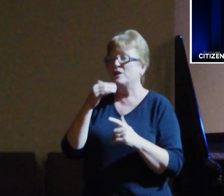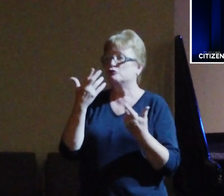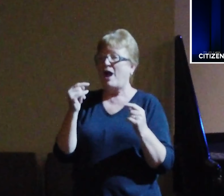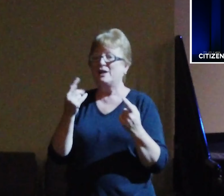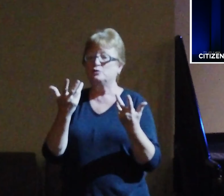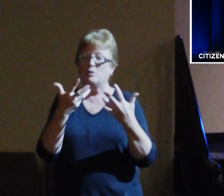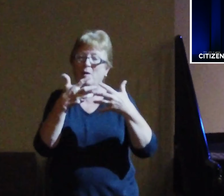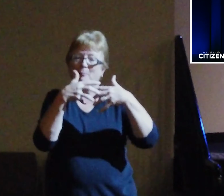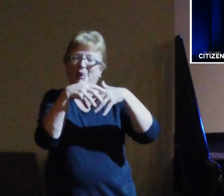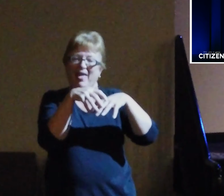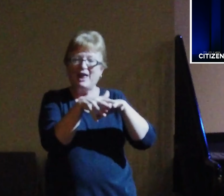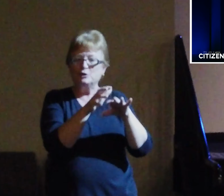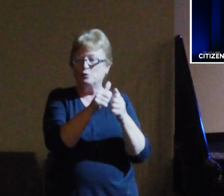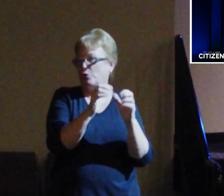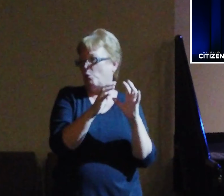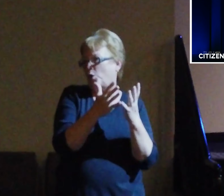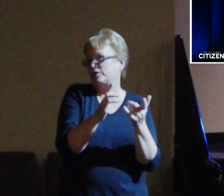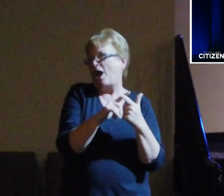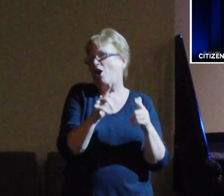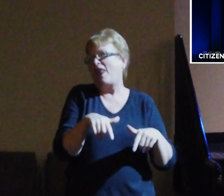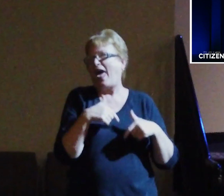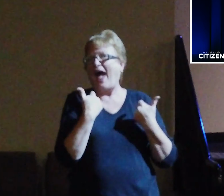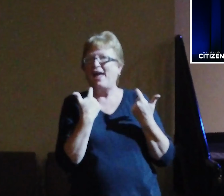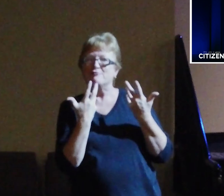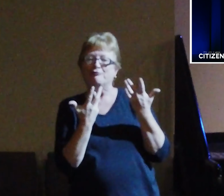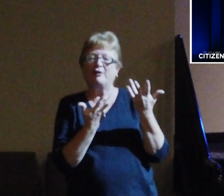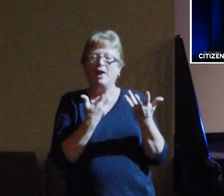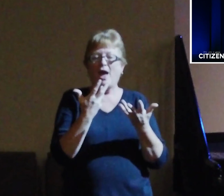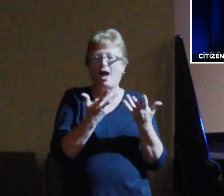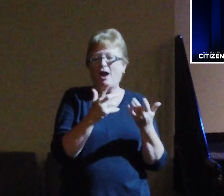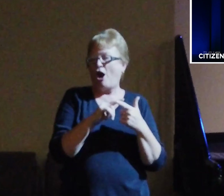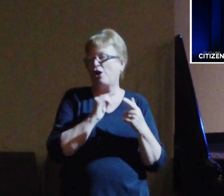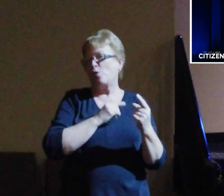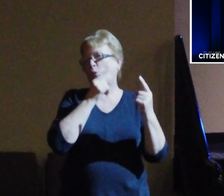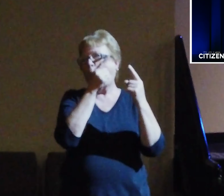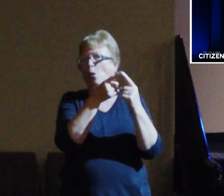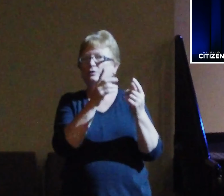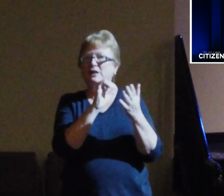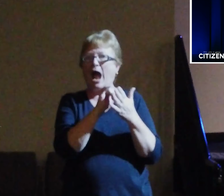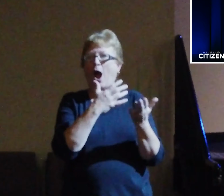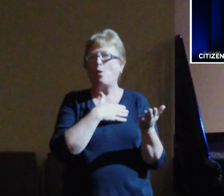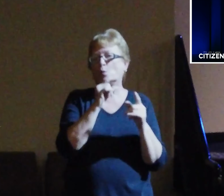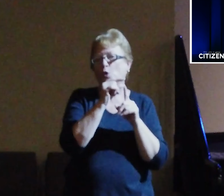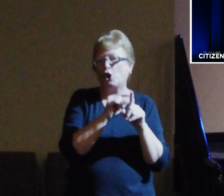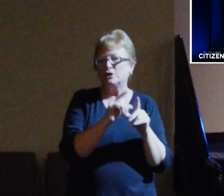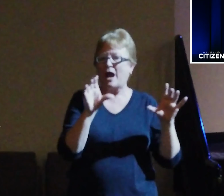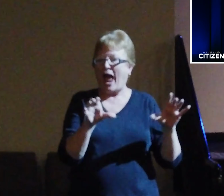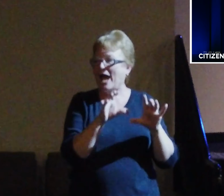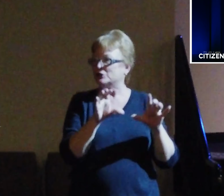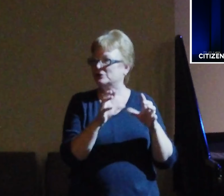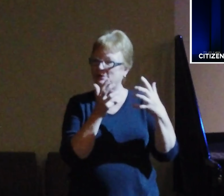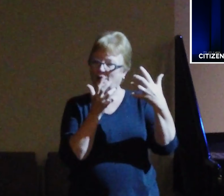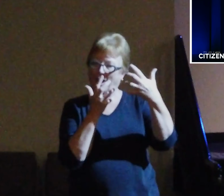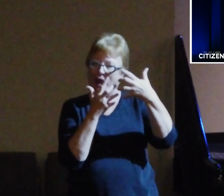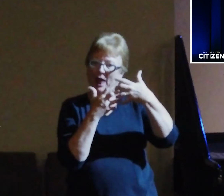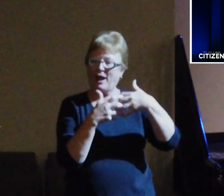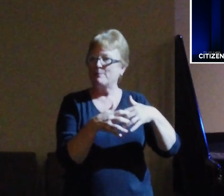If our morality, if our lifestyle, if our goals, if our words and our actions line up